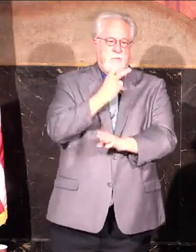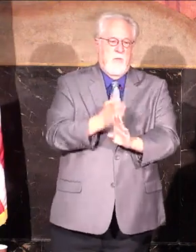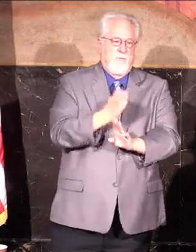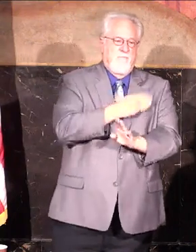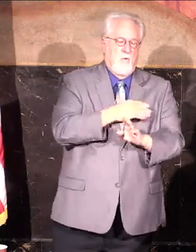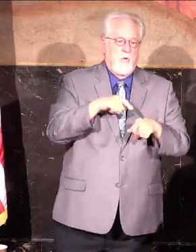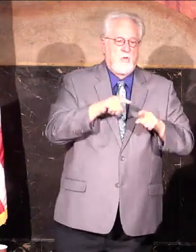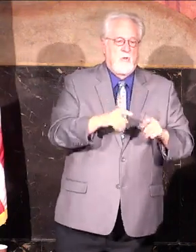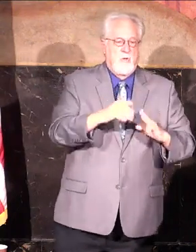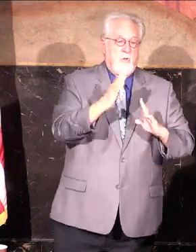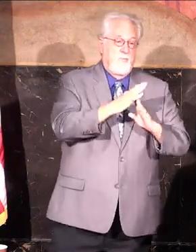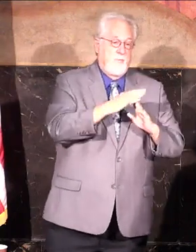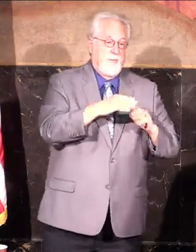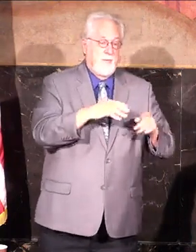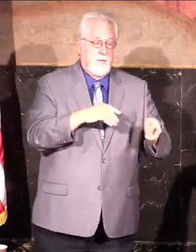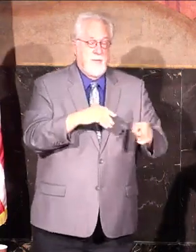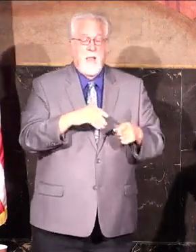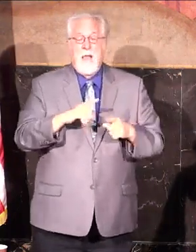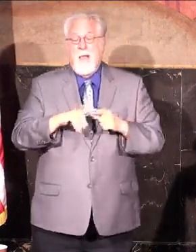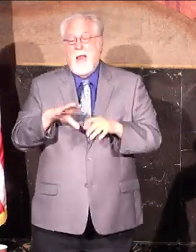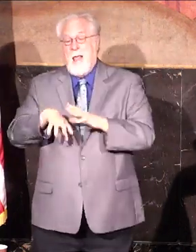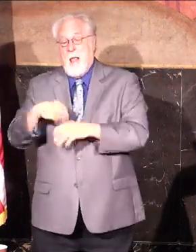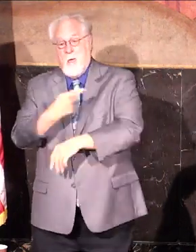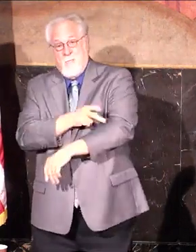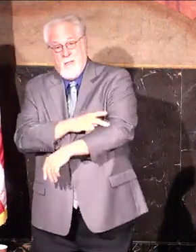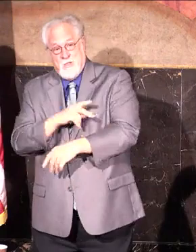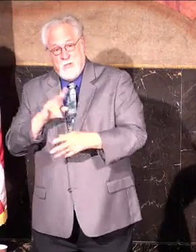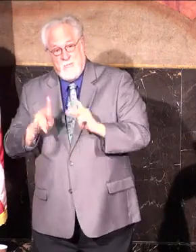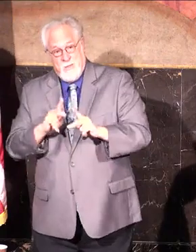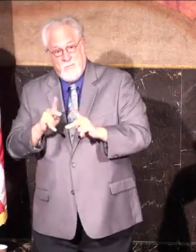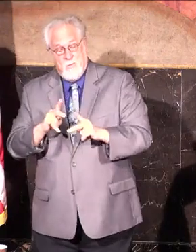our outpatient numbers, these are people who are actually